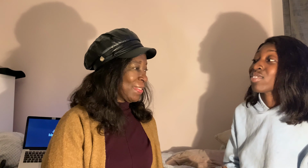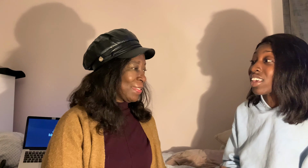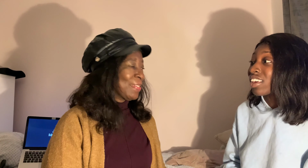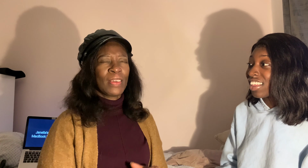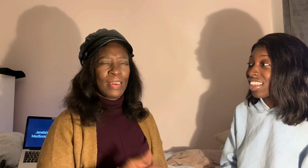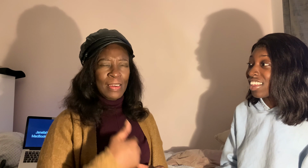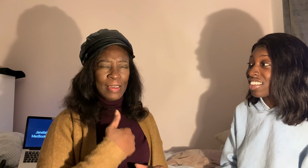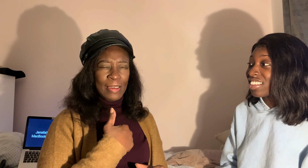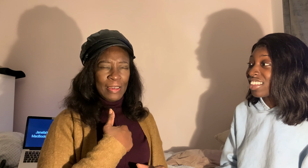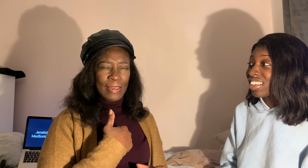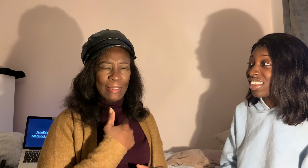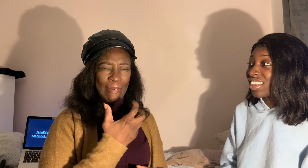Okay.